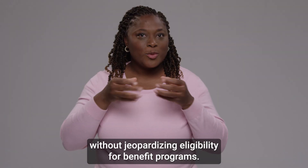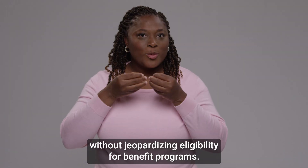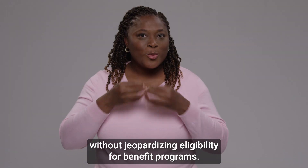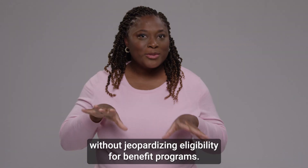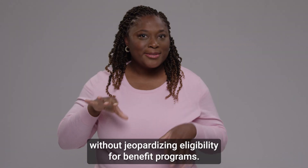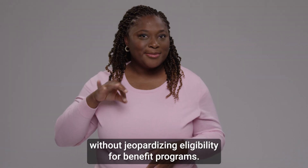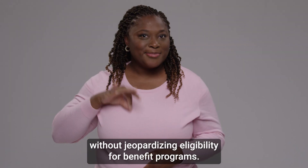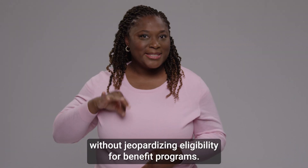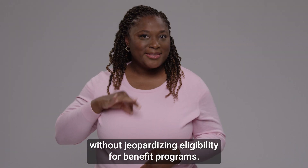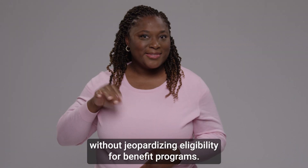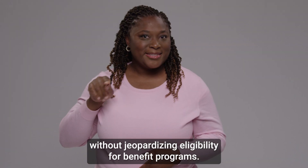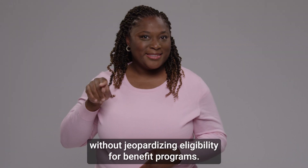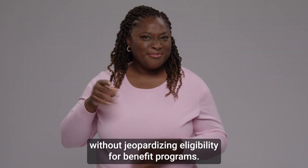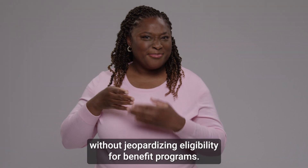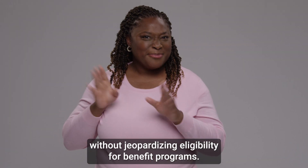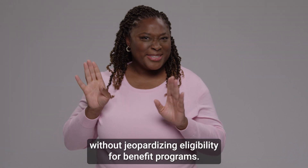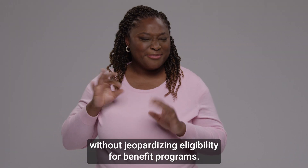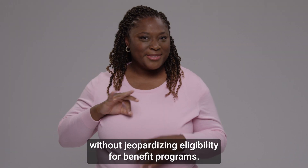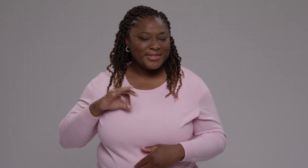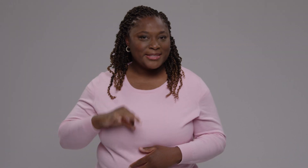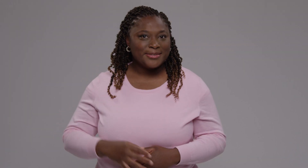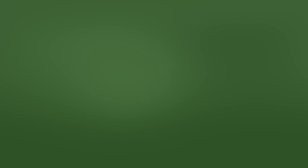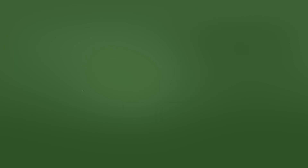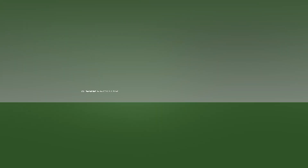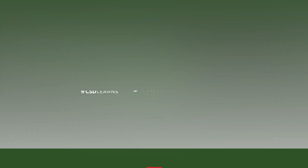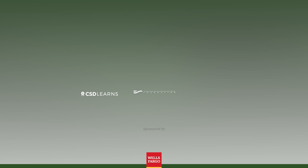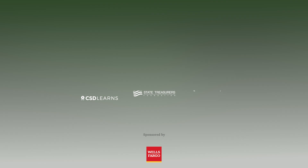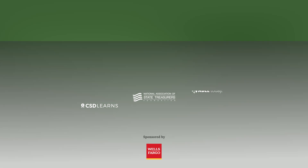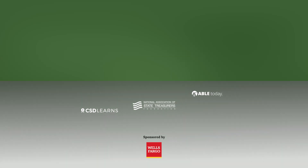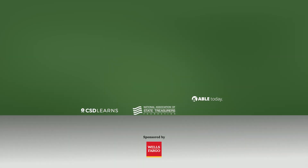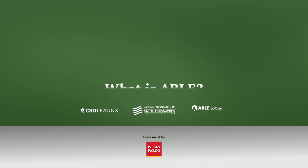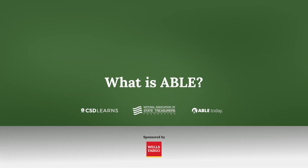without jeopardizing eligibility for benefit programs.